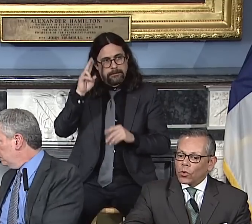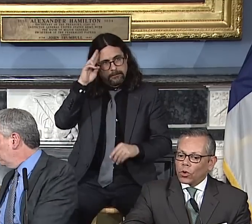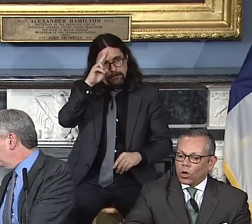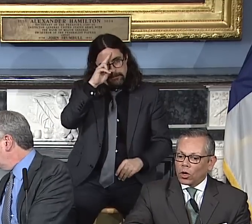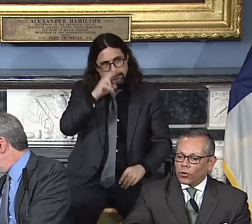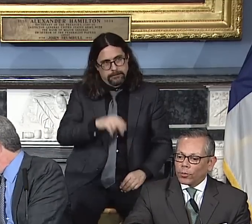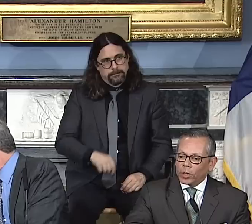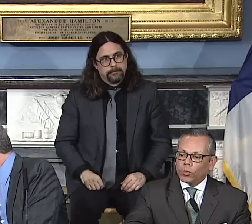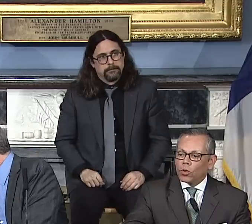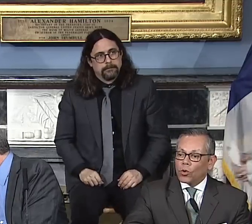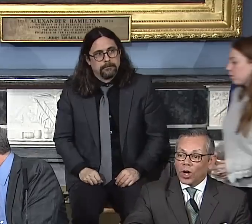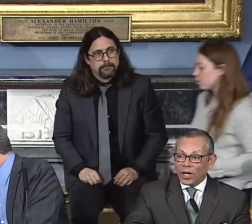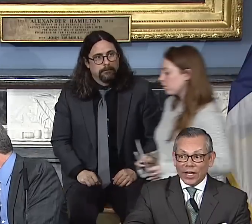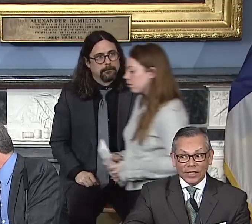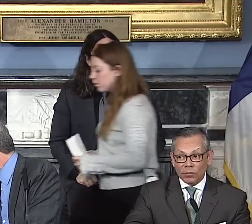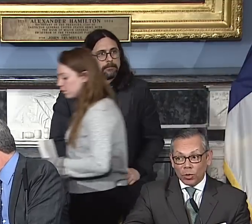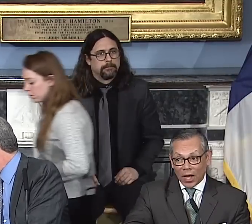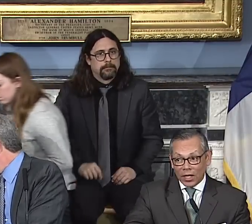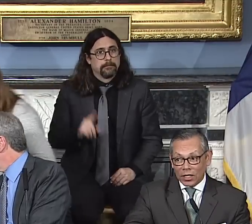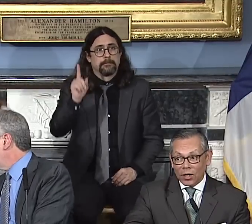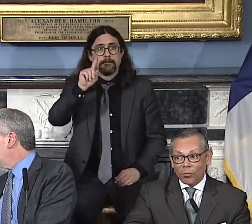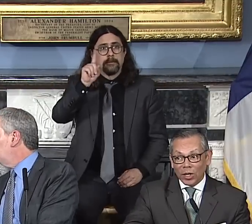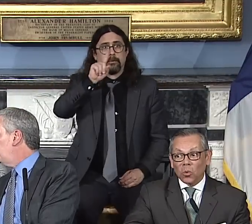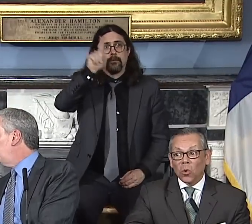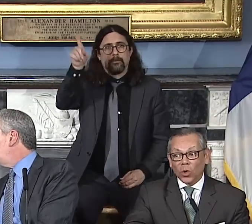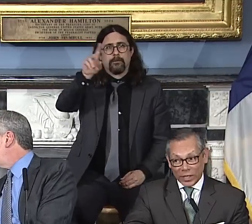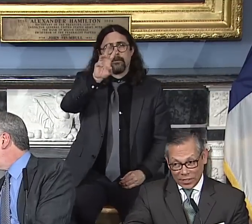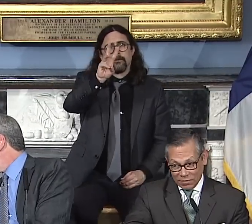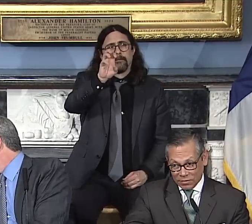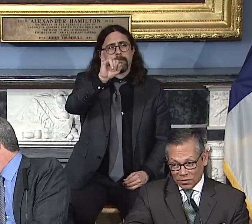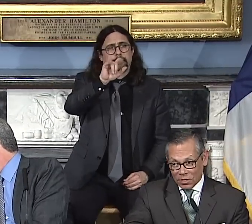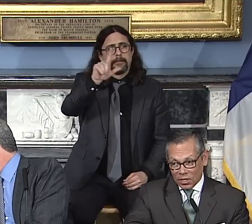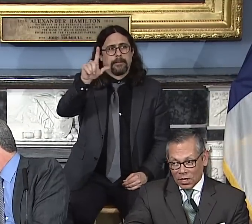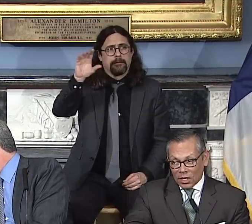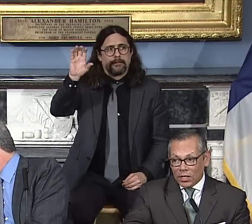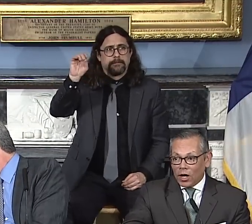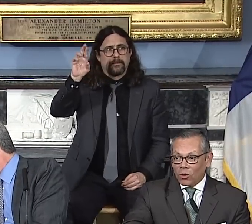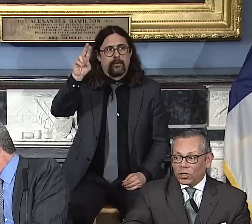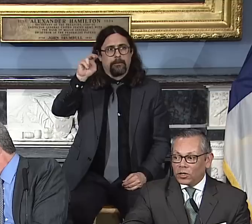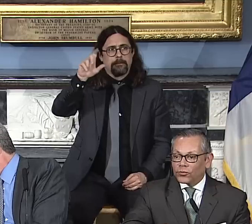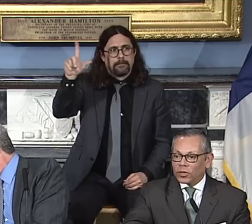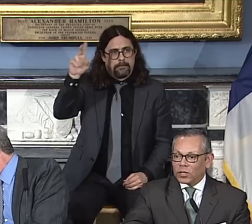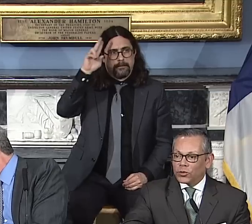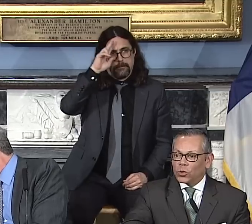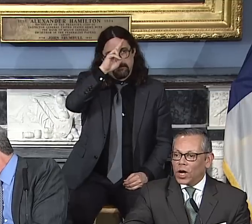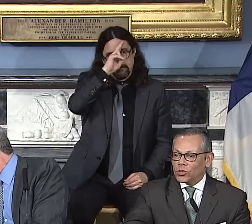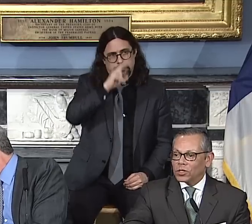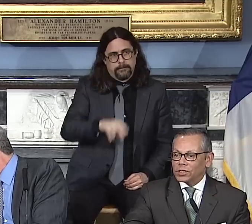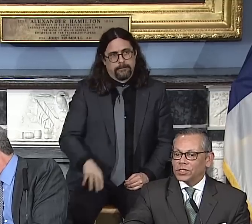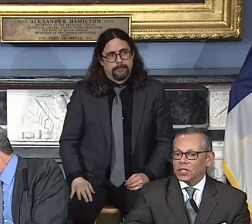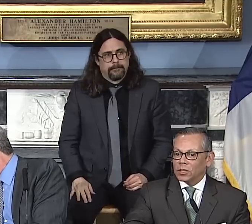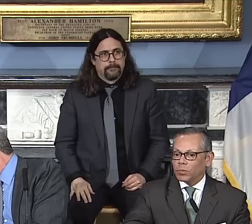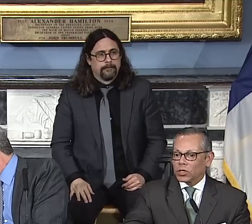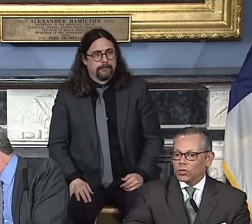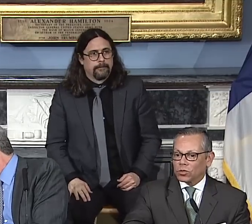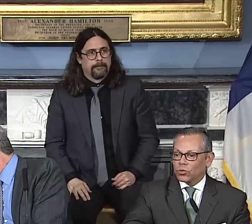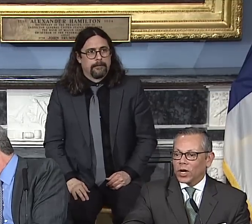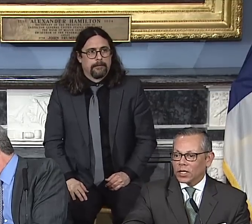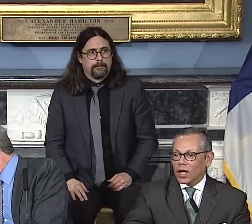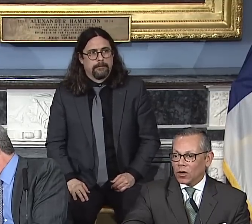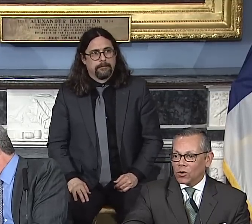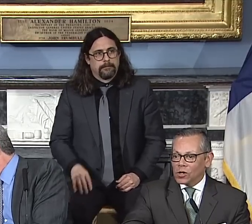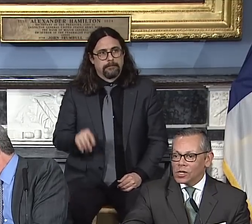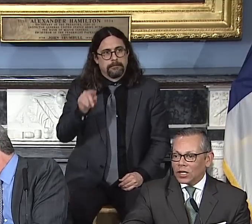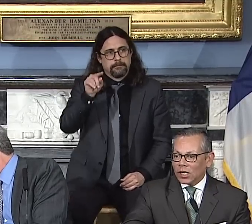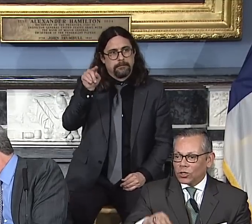is for people who are asymptomatic but worried. Now, if you actually see the picture